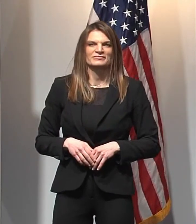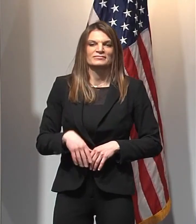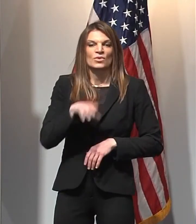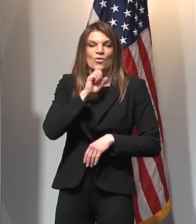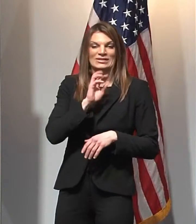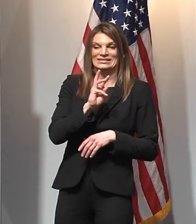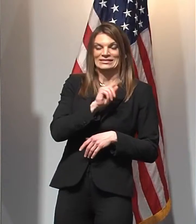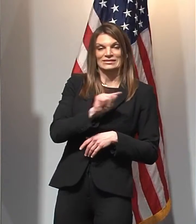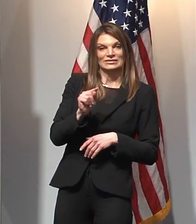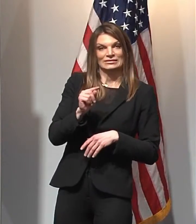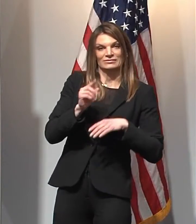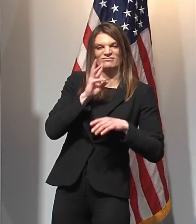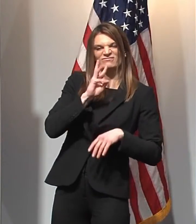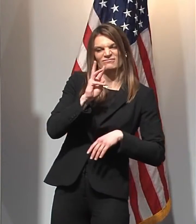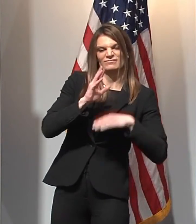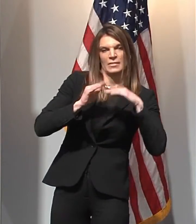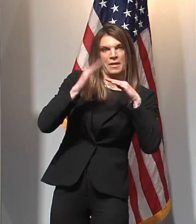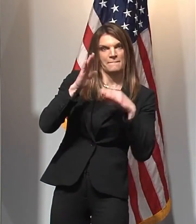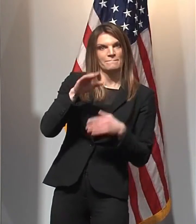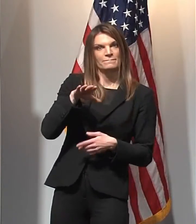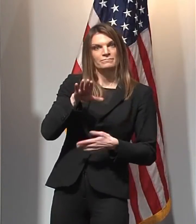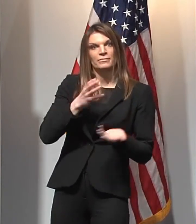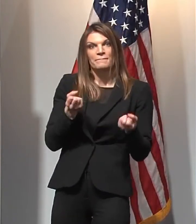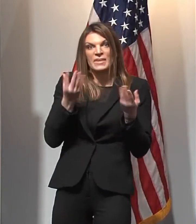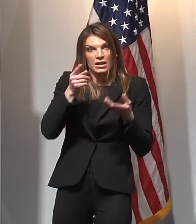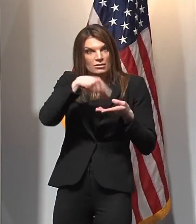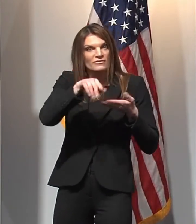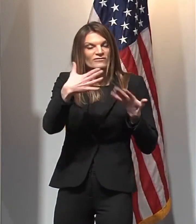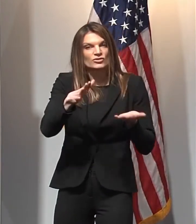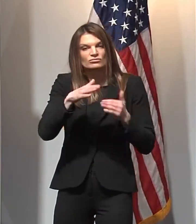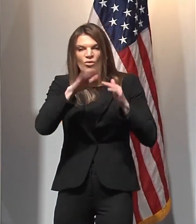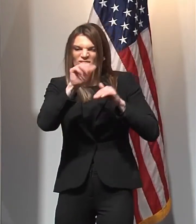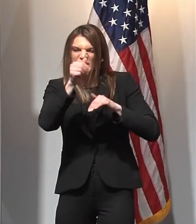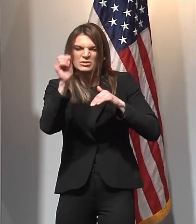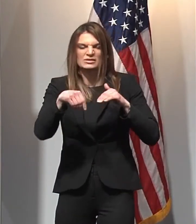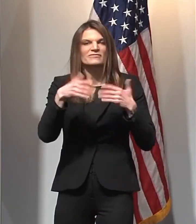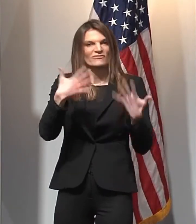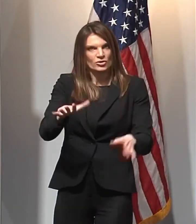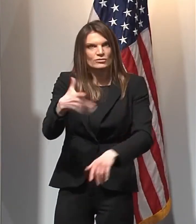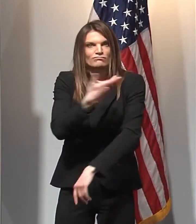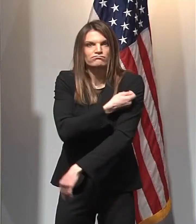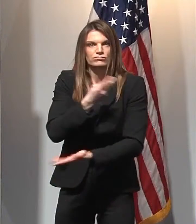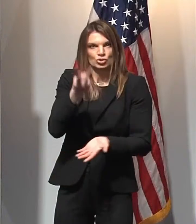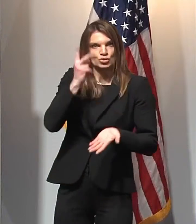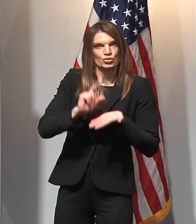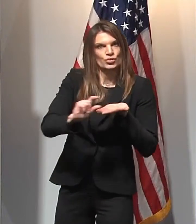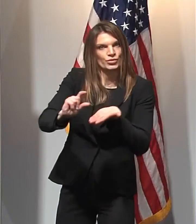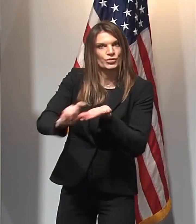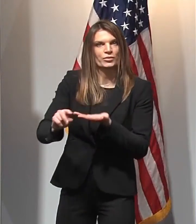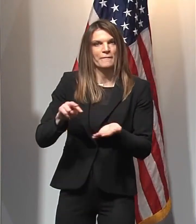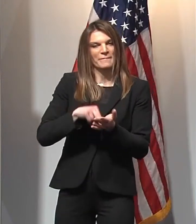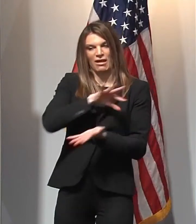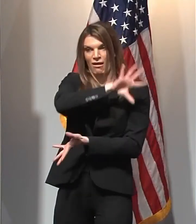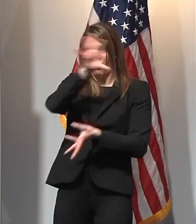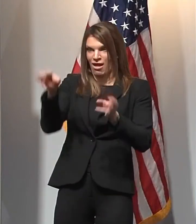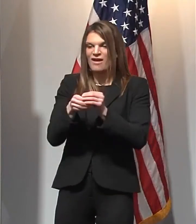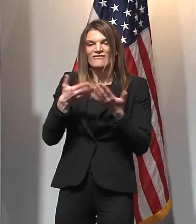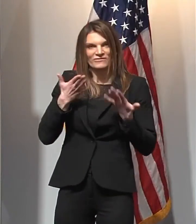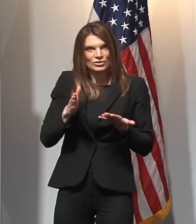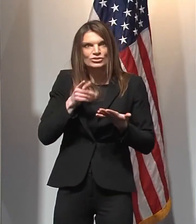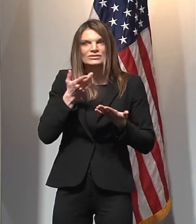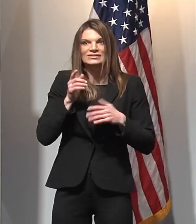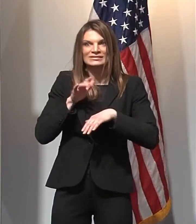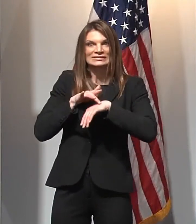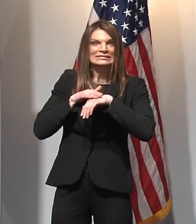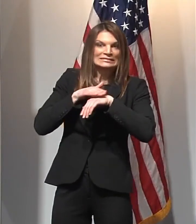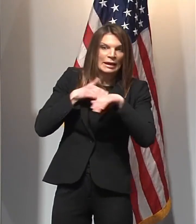aged 16 and up are fully vaccinated, meaning having at least two of the doses of the safe and effective vaccine.